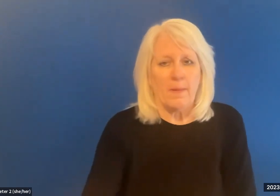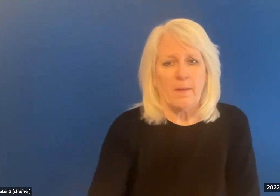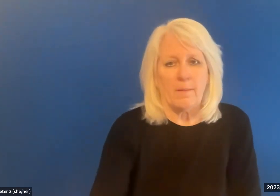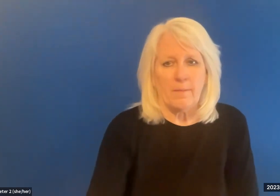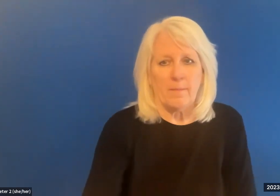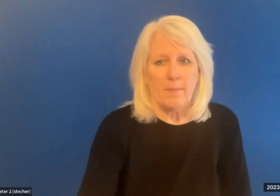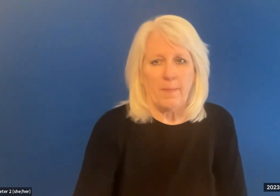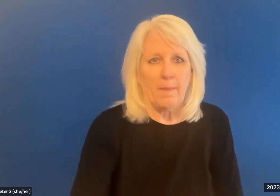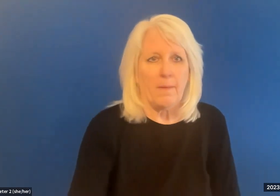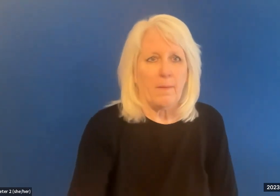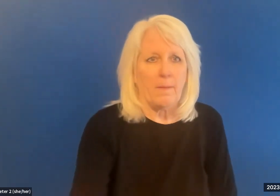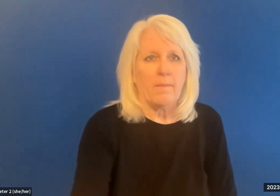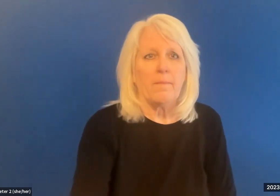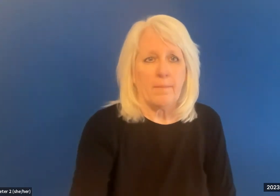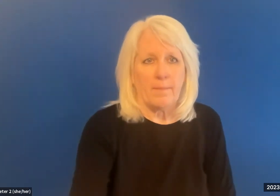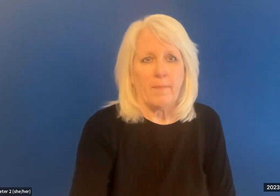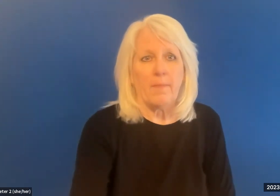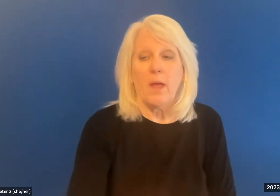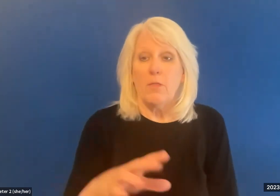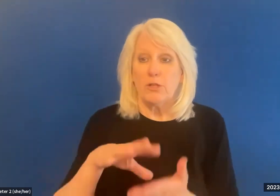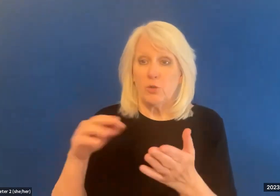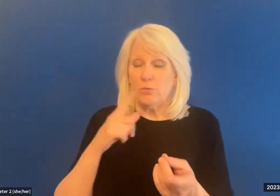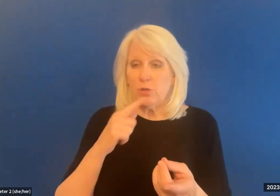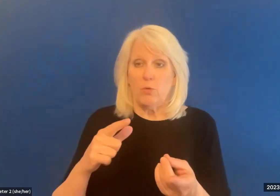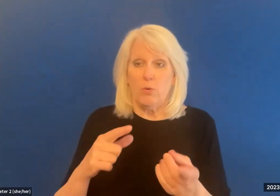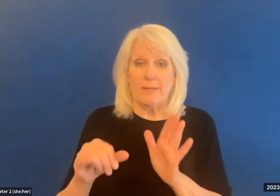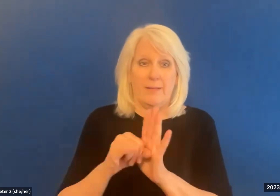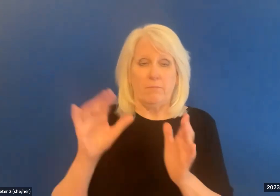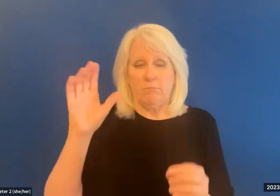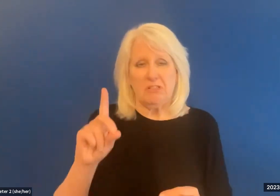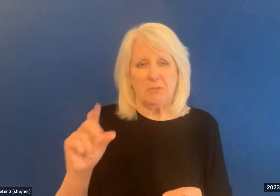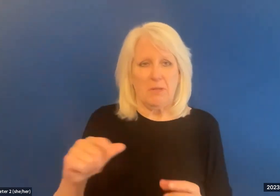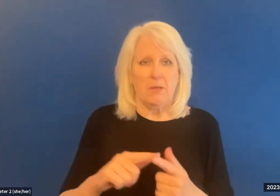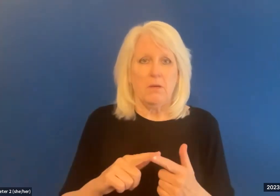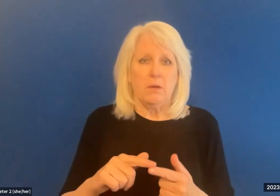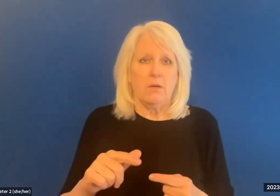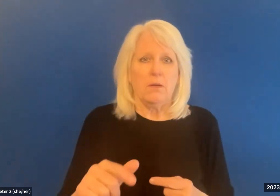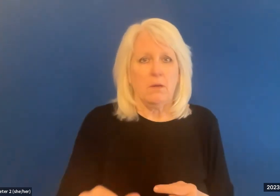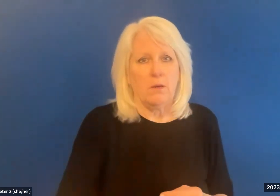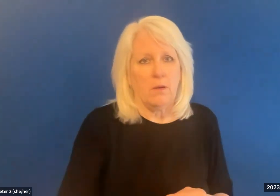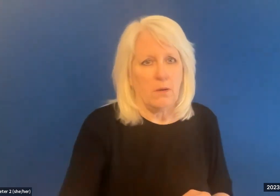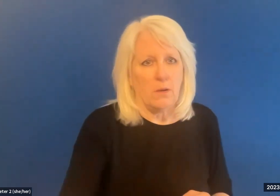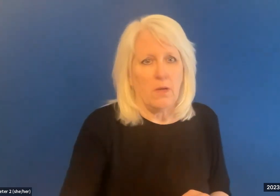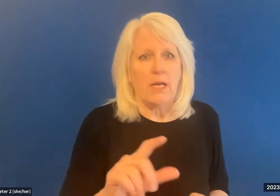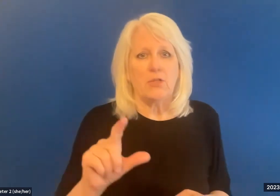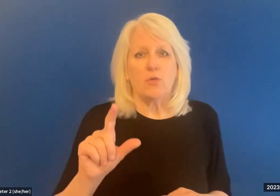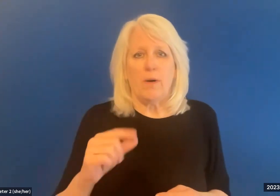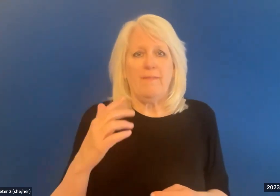Of the students who identified as having a disability, 32.7% of them reported having ADHD in